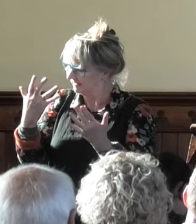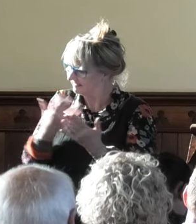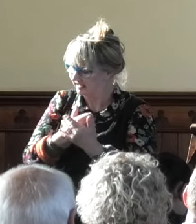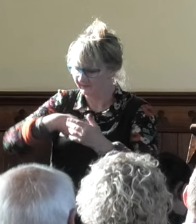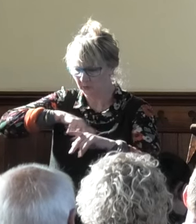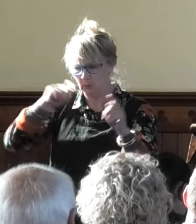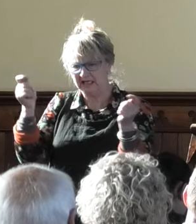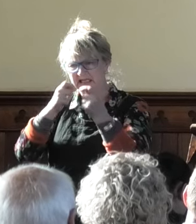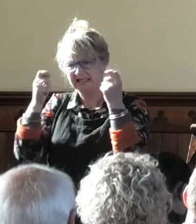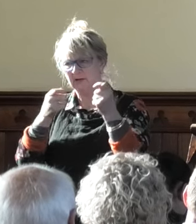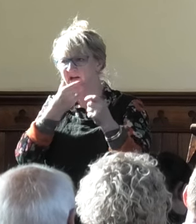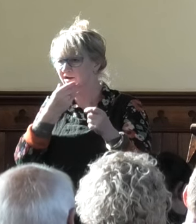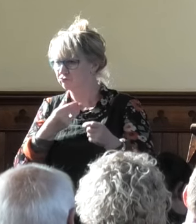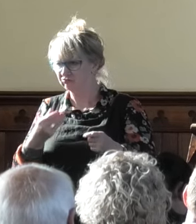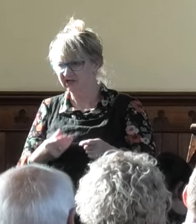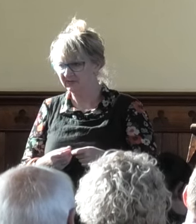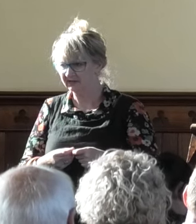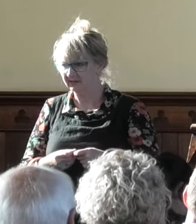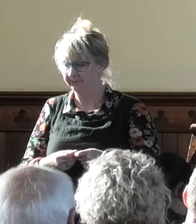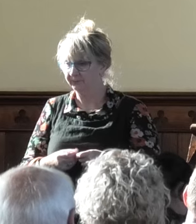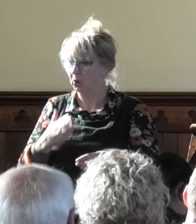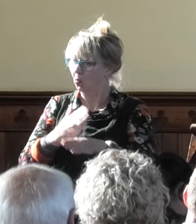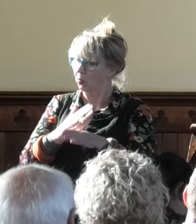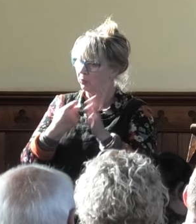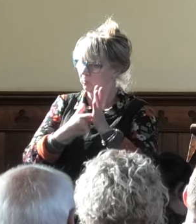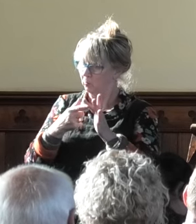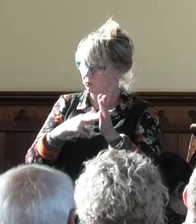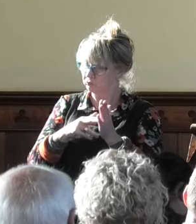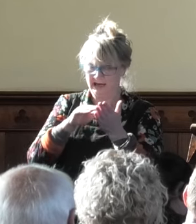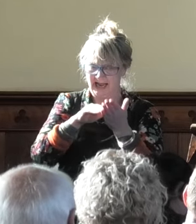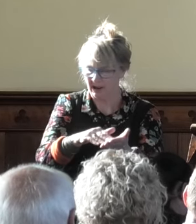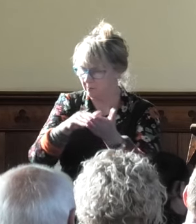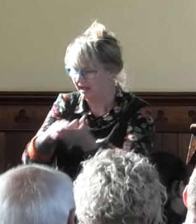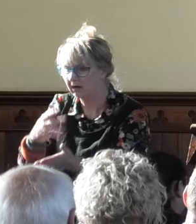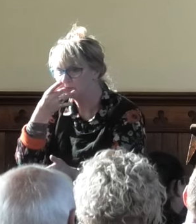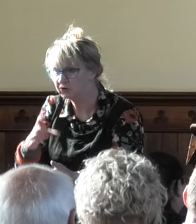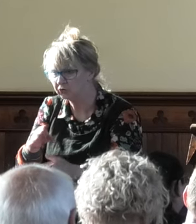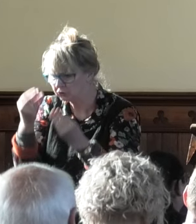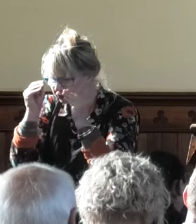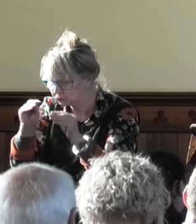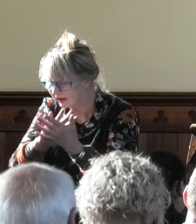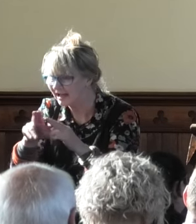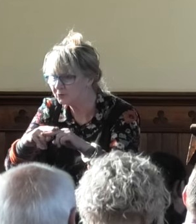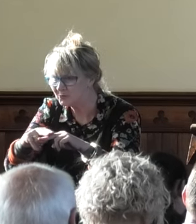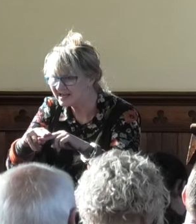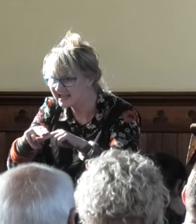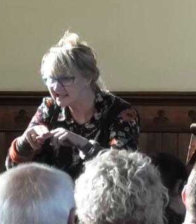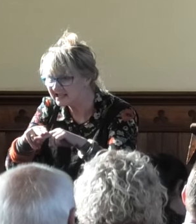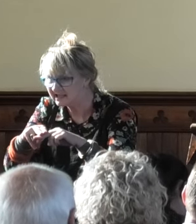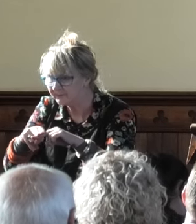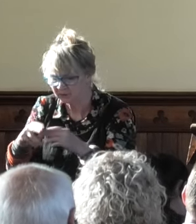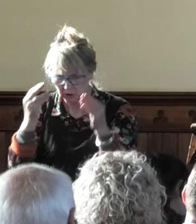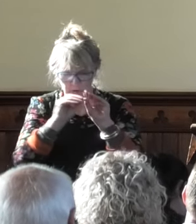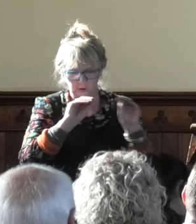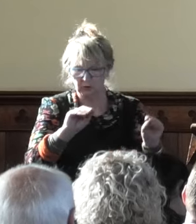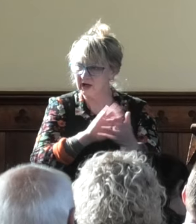at Christmas. Her mentoring, the work she did with children, helped them improve their reading or taught them how to knit. But those were the tools